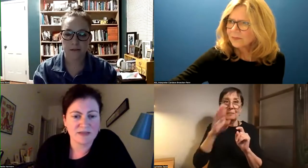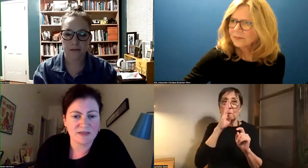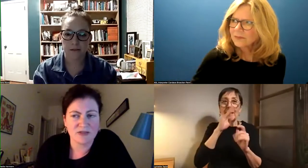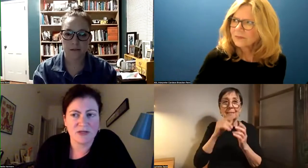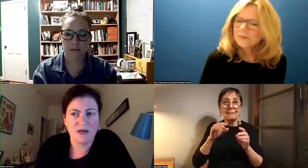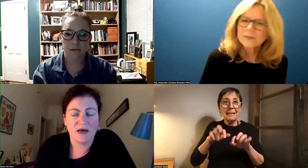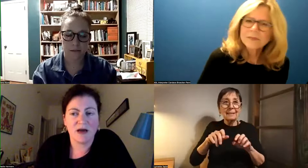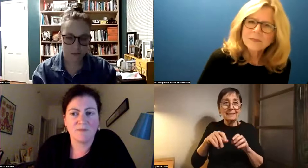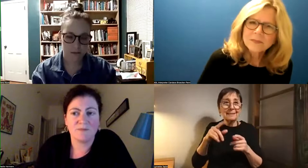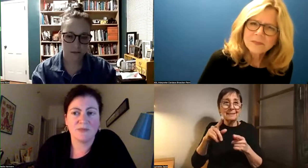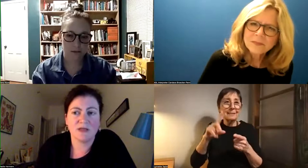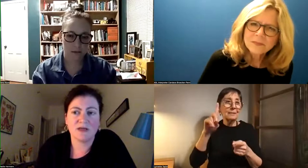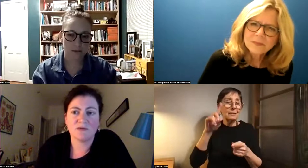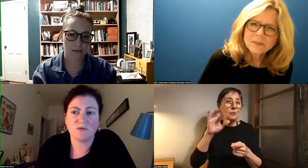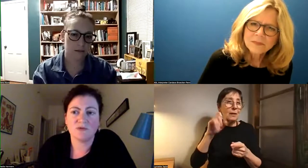direct message.